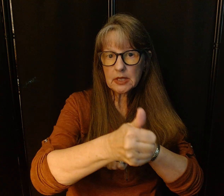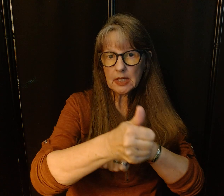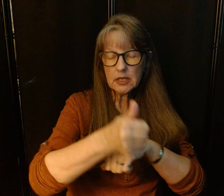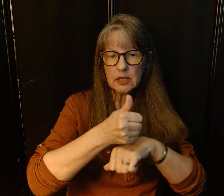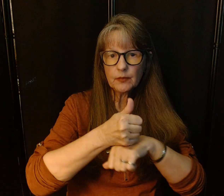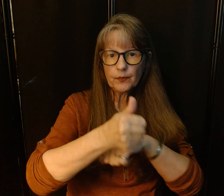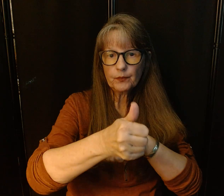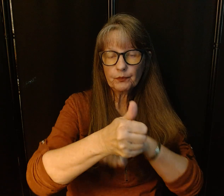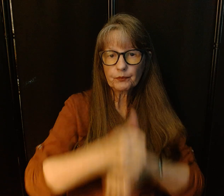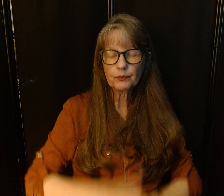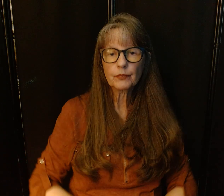this.